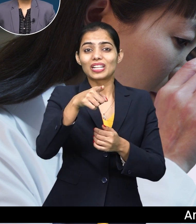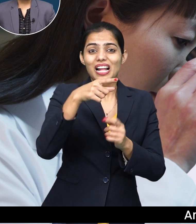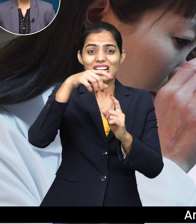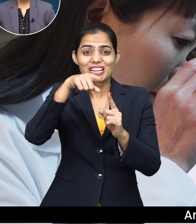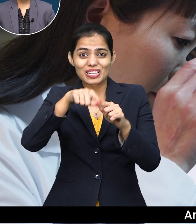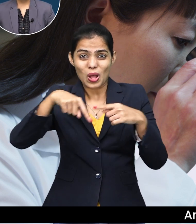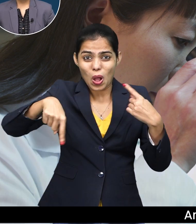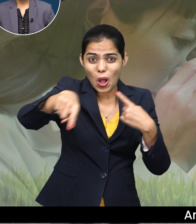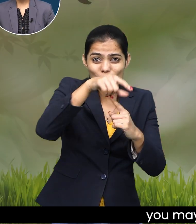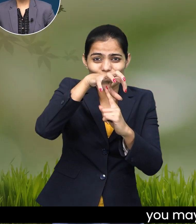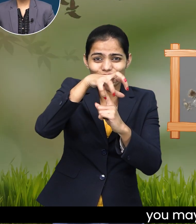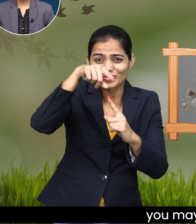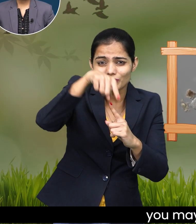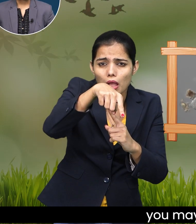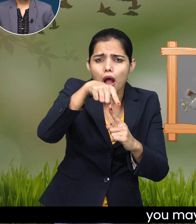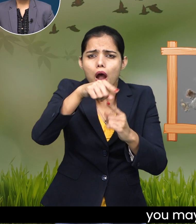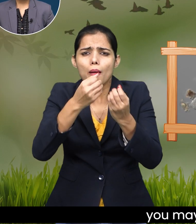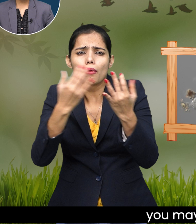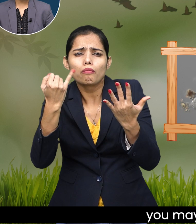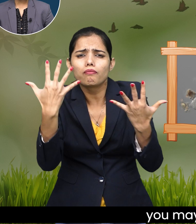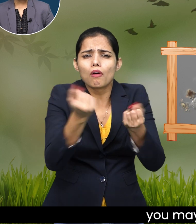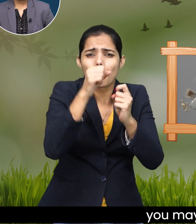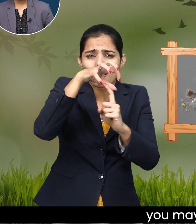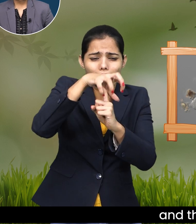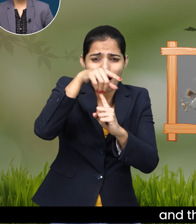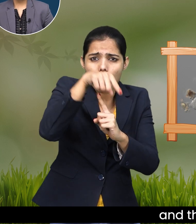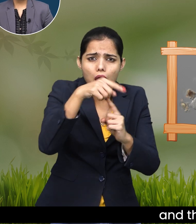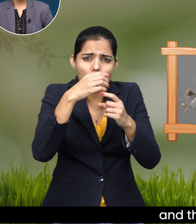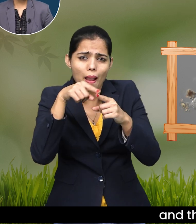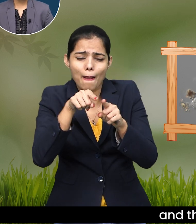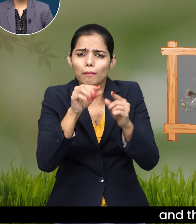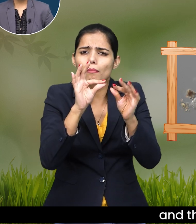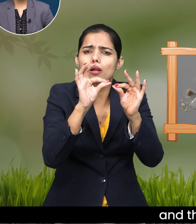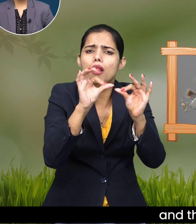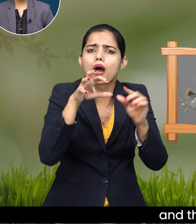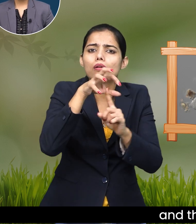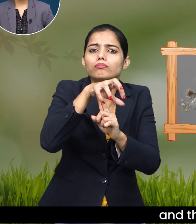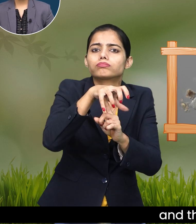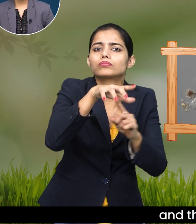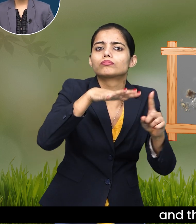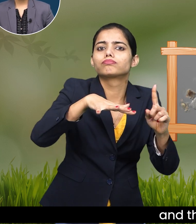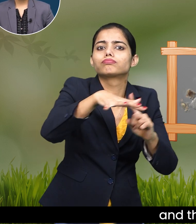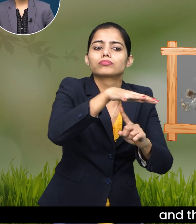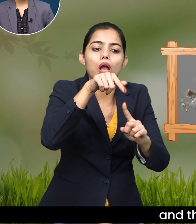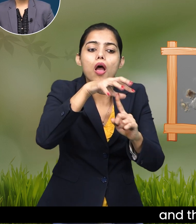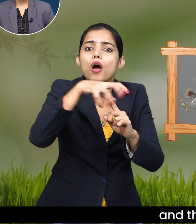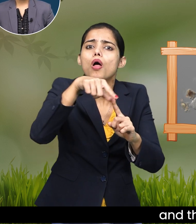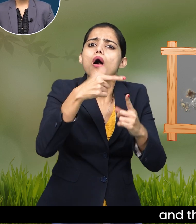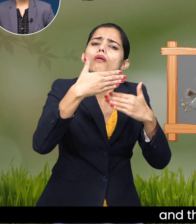Among these, you may find the amoeba and the paramecium.